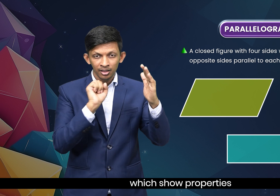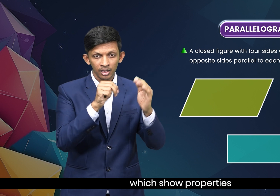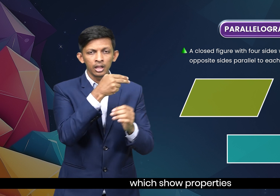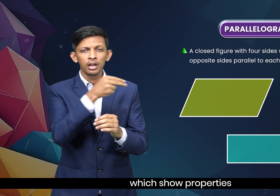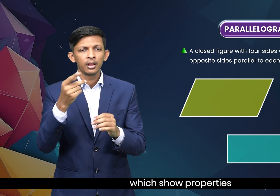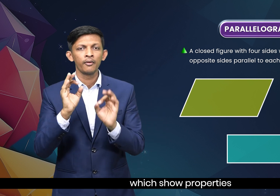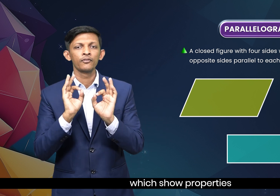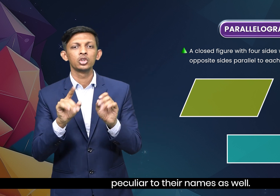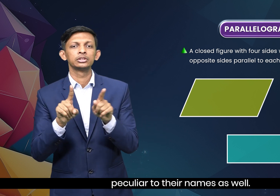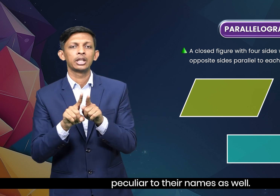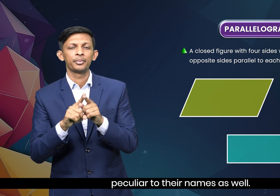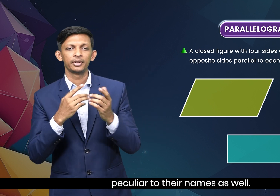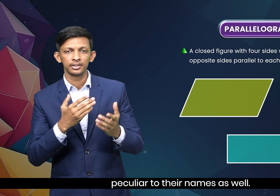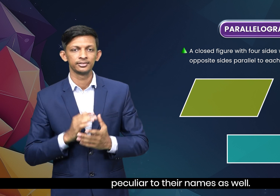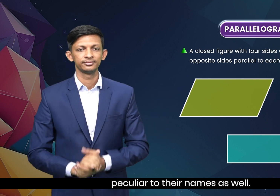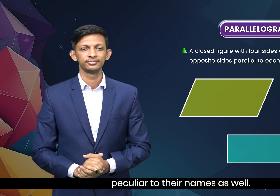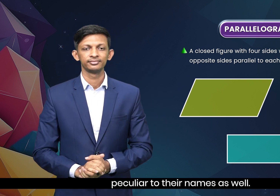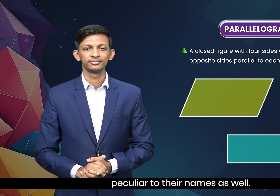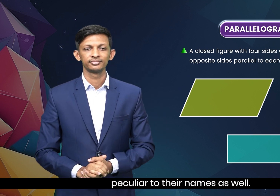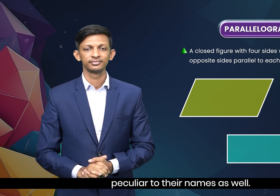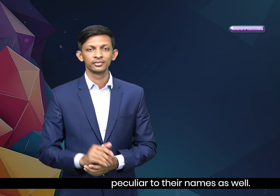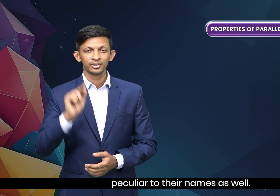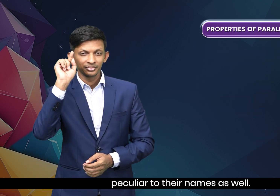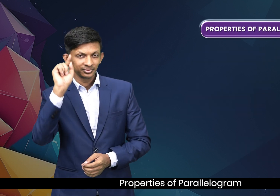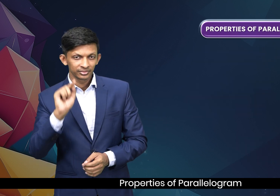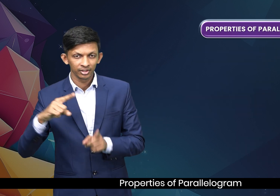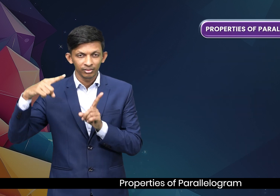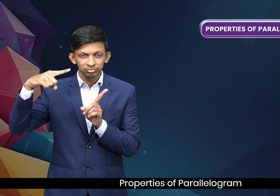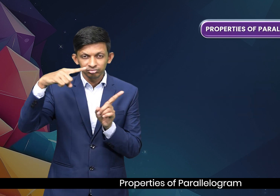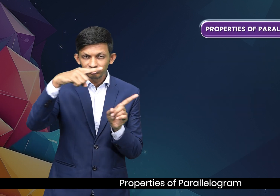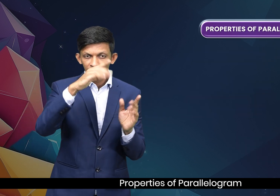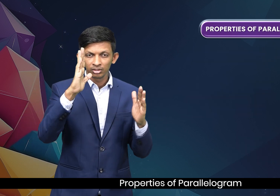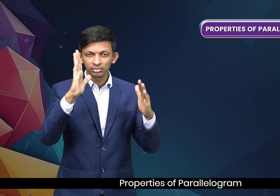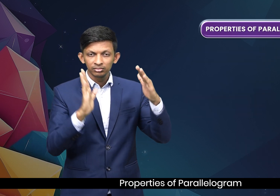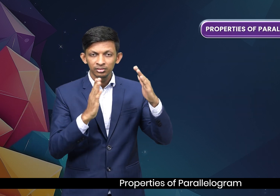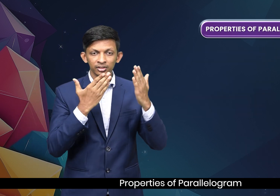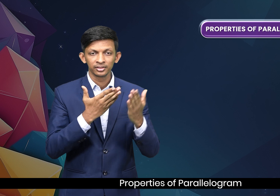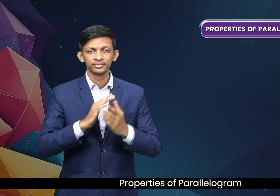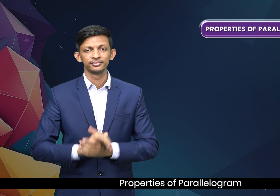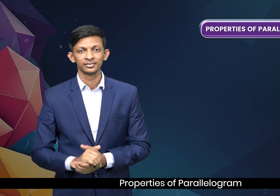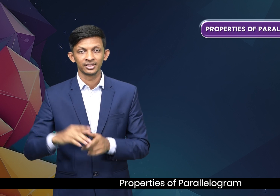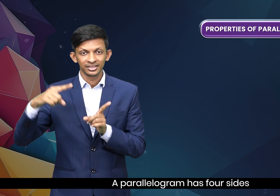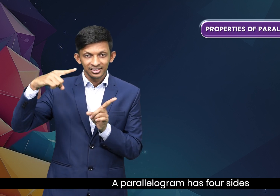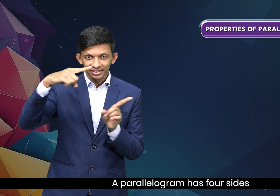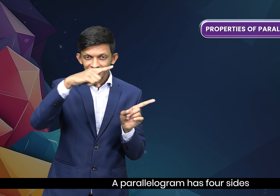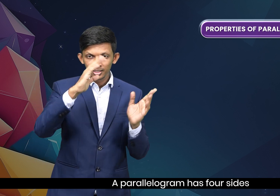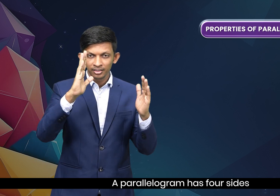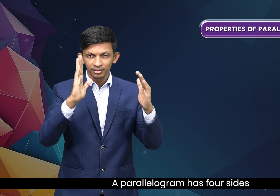show properties peculiar to their names as well. Properties of a parallelogram. A parallelogram